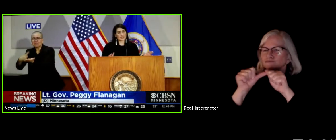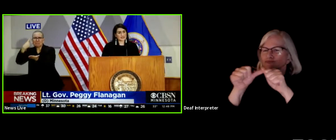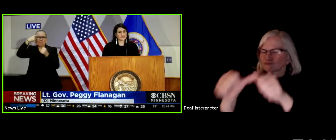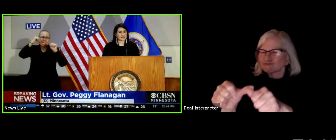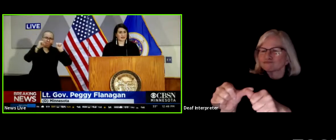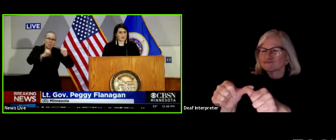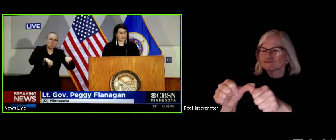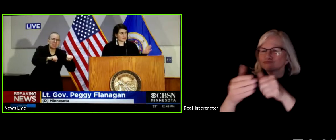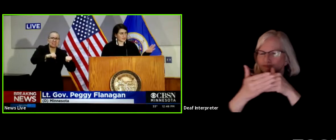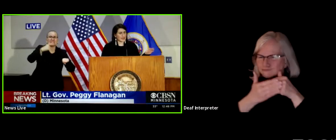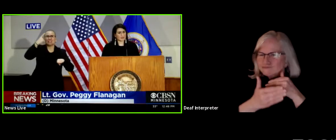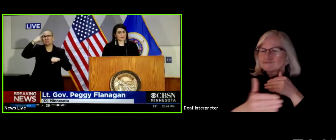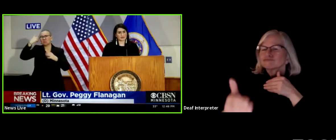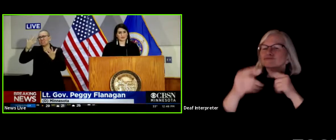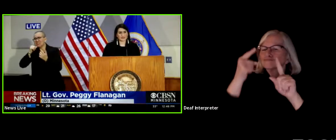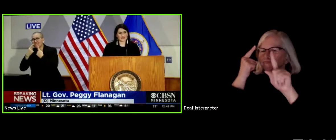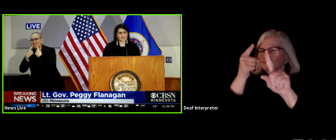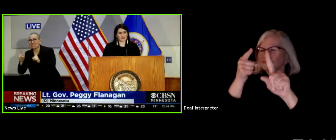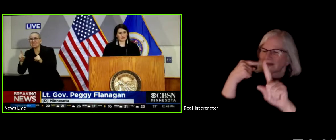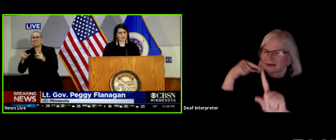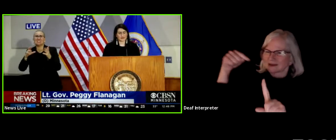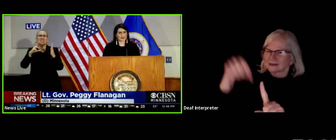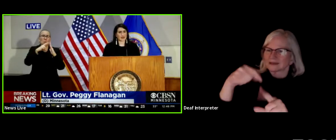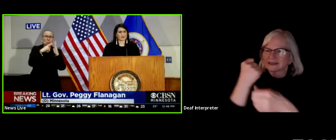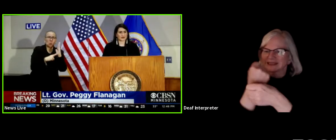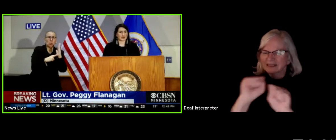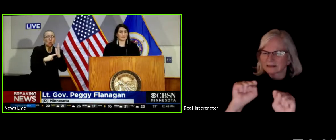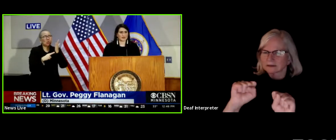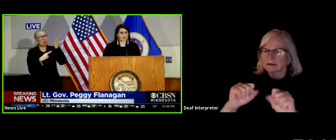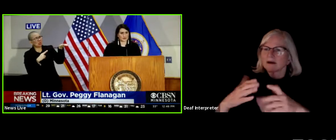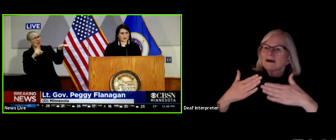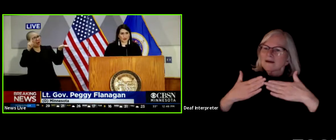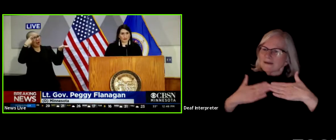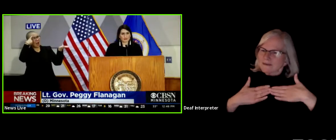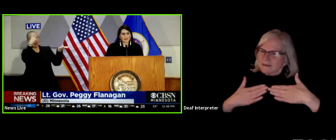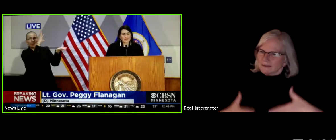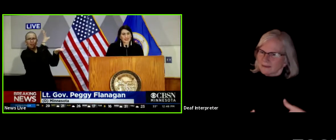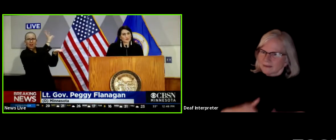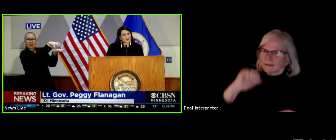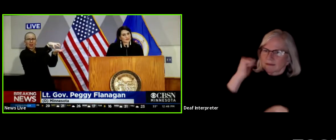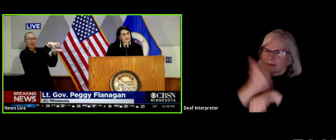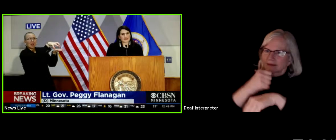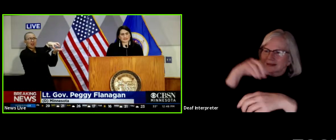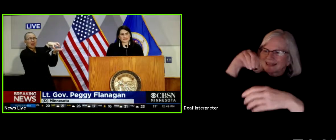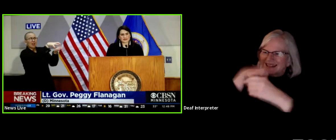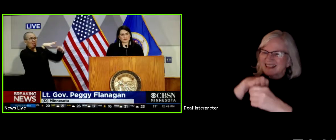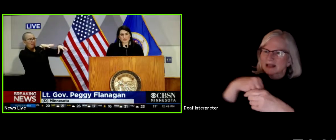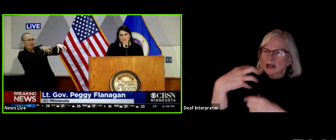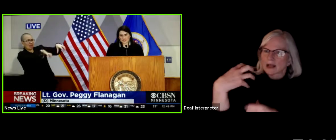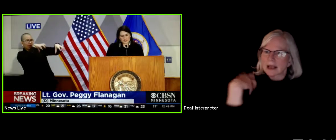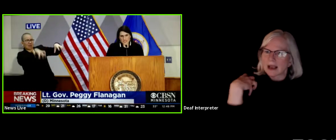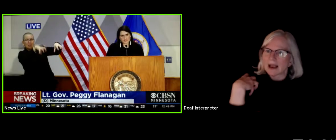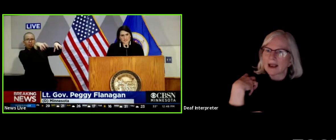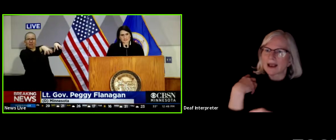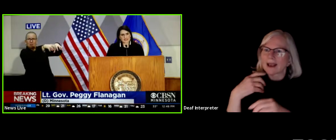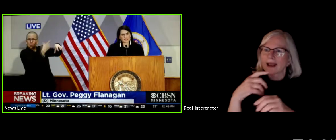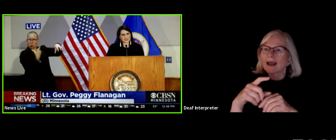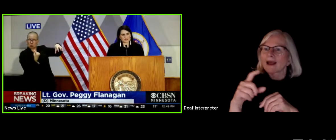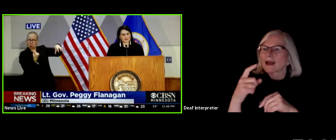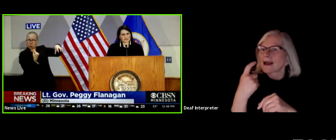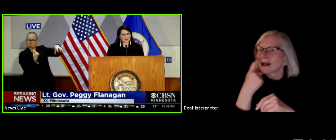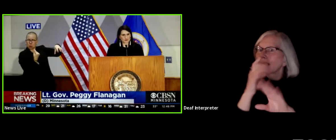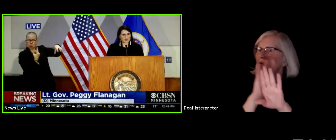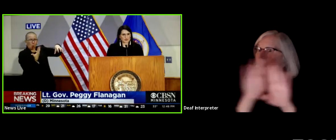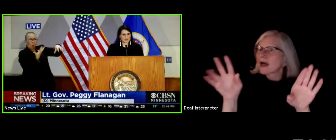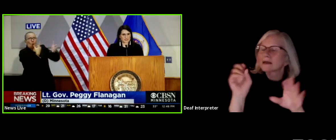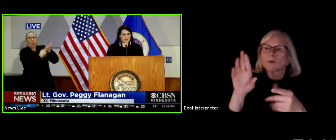in place, both at the Capitol building itself, but in the Capitol complex overall. And what are the things that we should change in statute